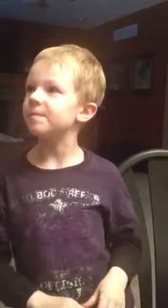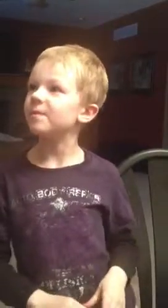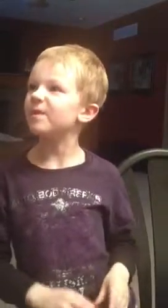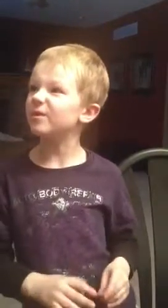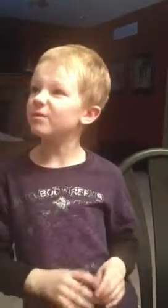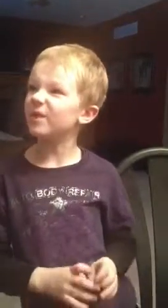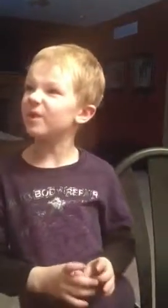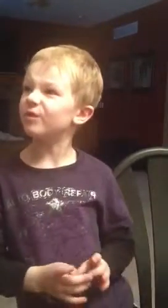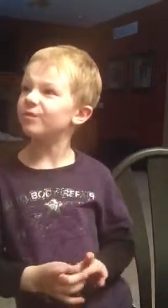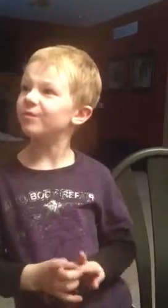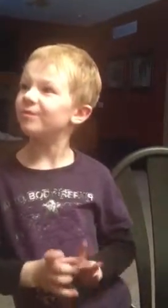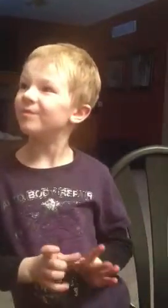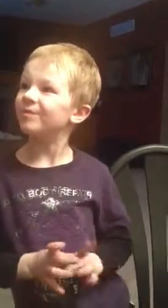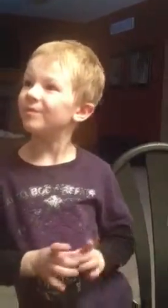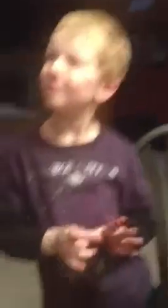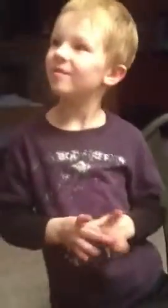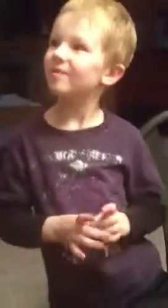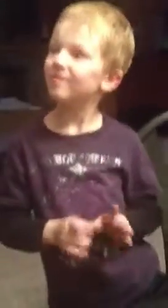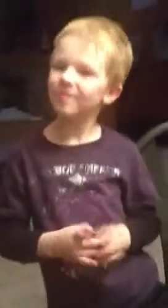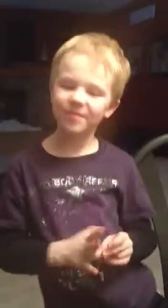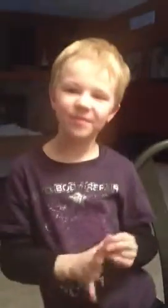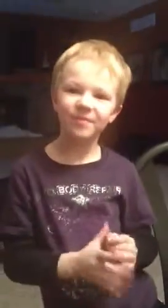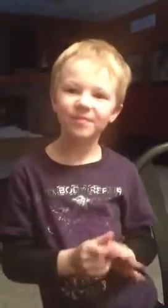What else do I know? Mom.